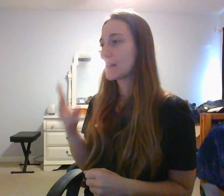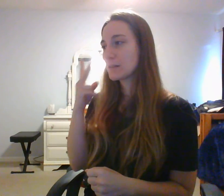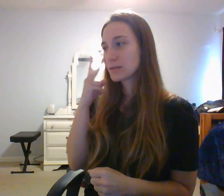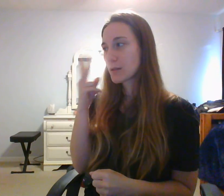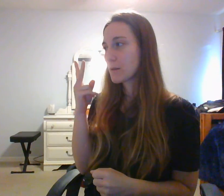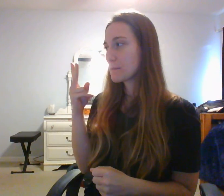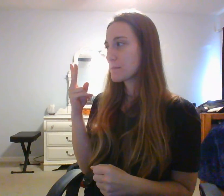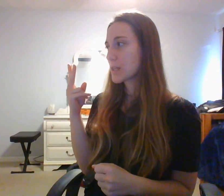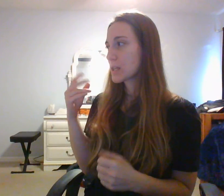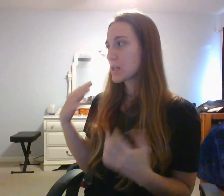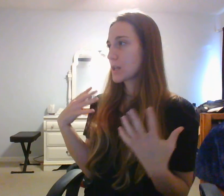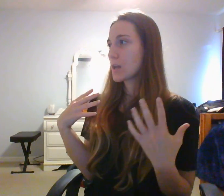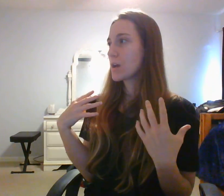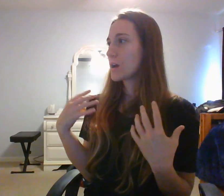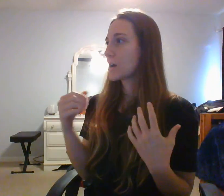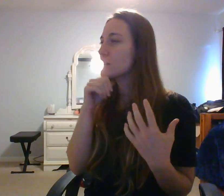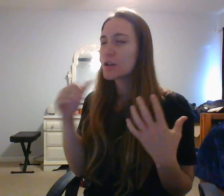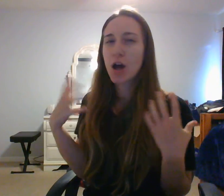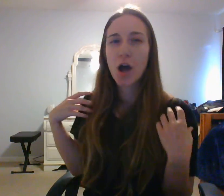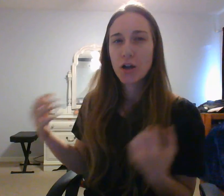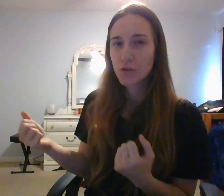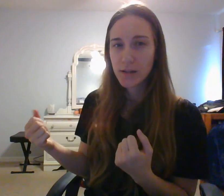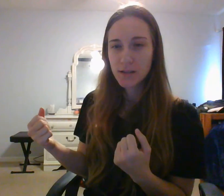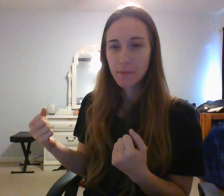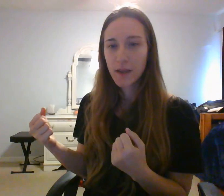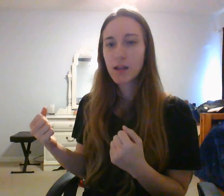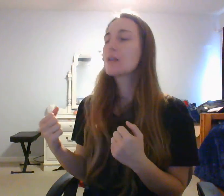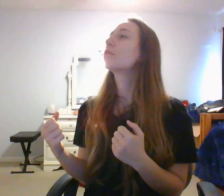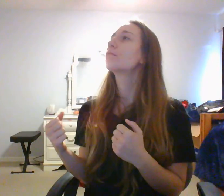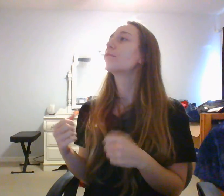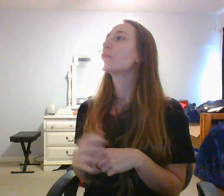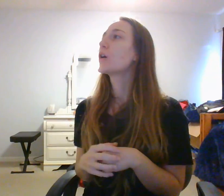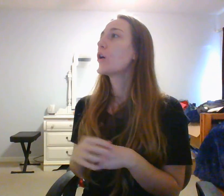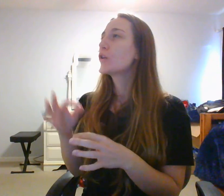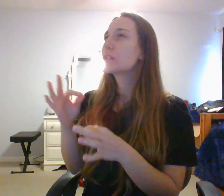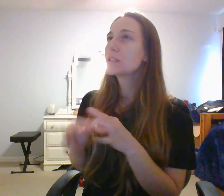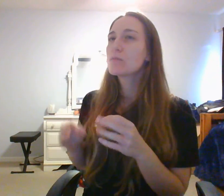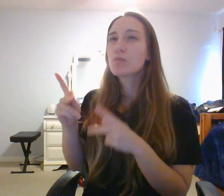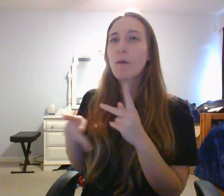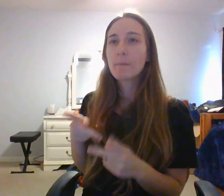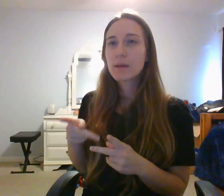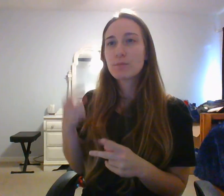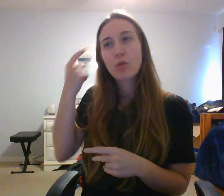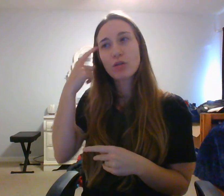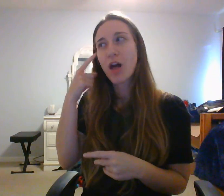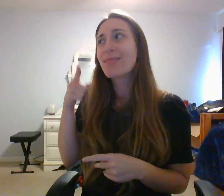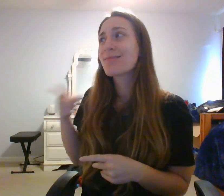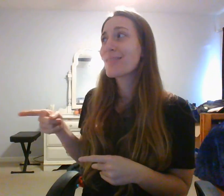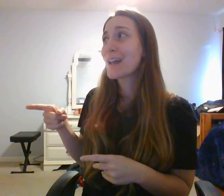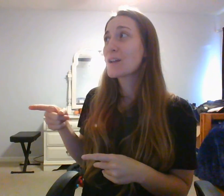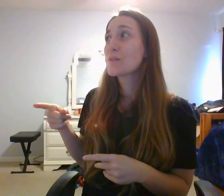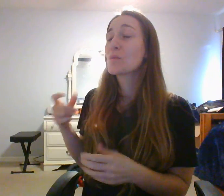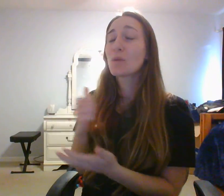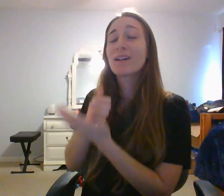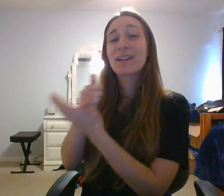individual, ordinary people from across America made up their minds they were going to step into that